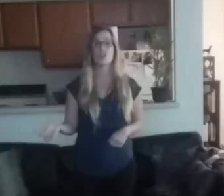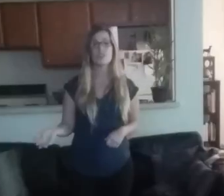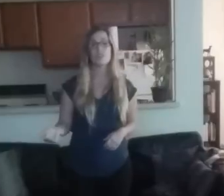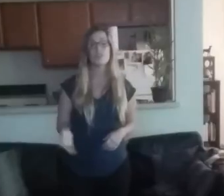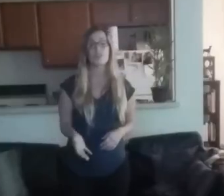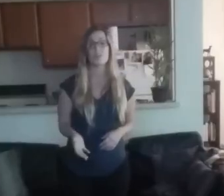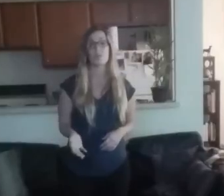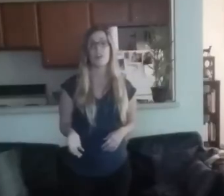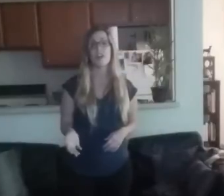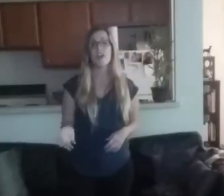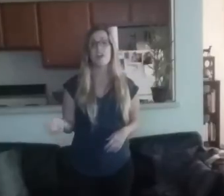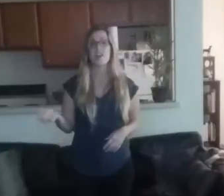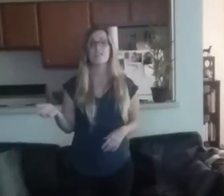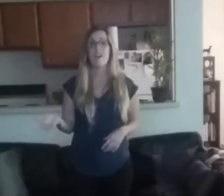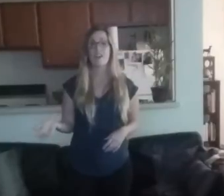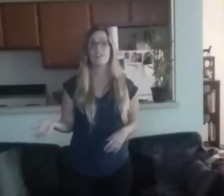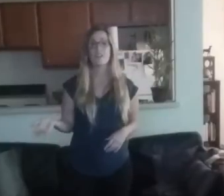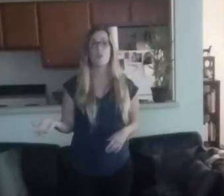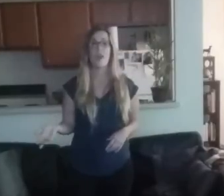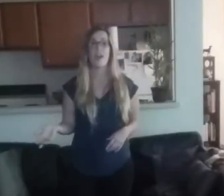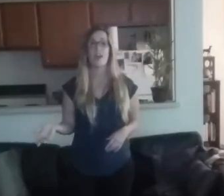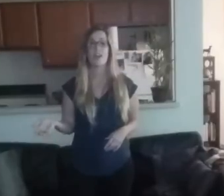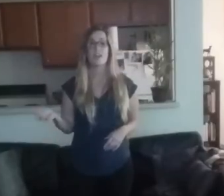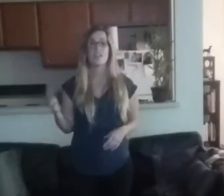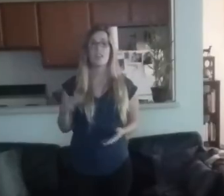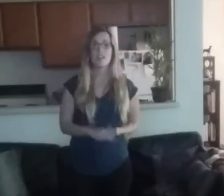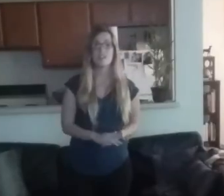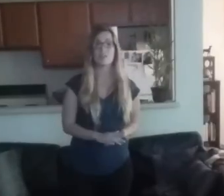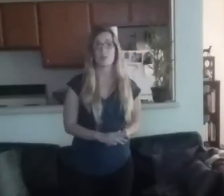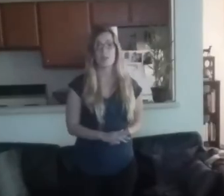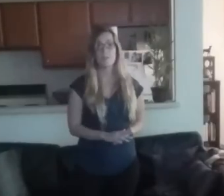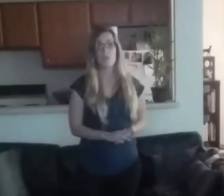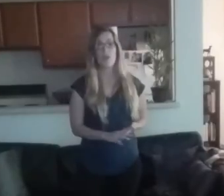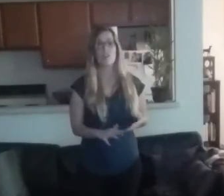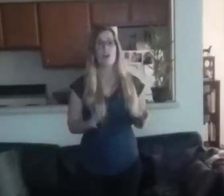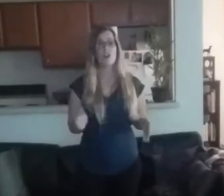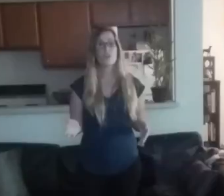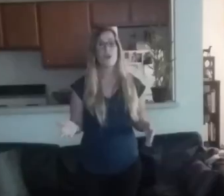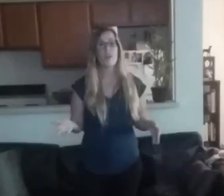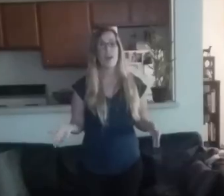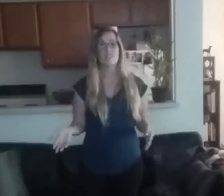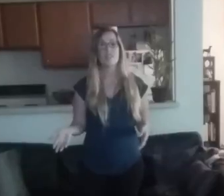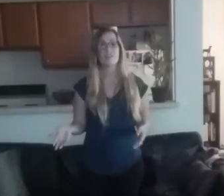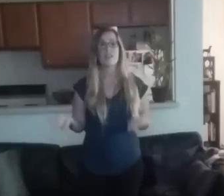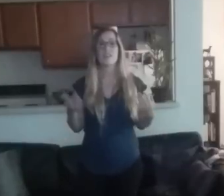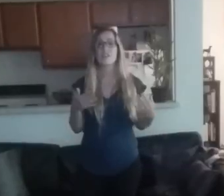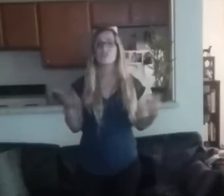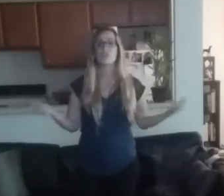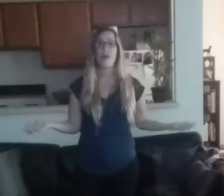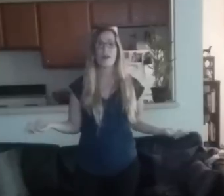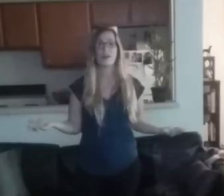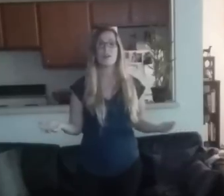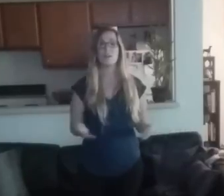adjust your vertebrae exactly the way they need to be. They also have access and can track